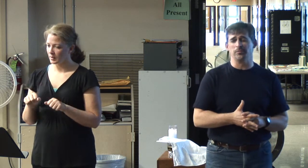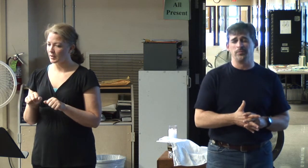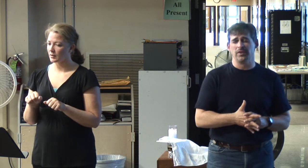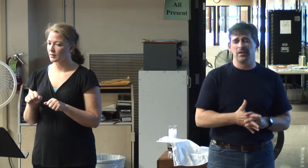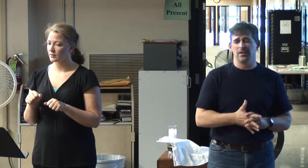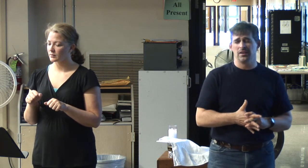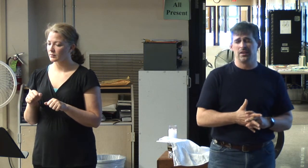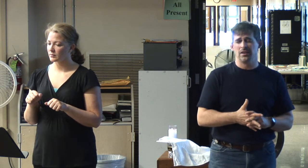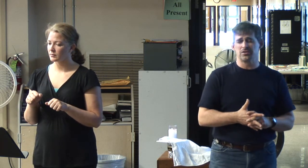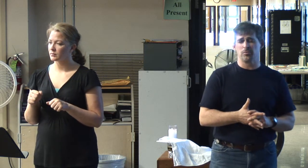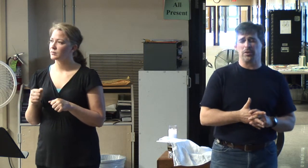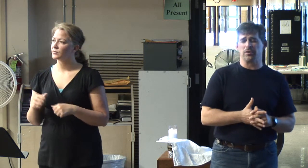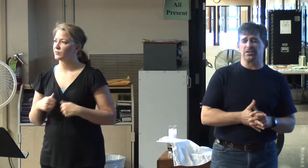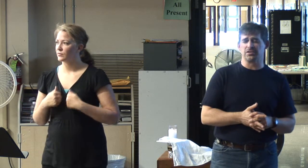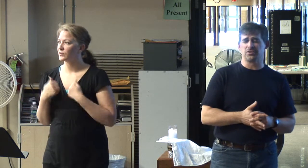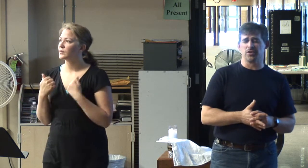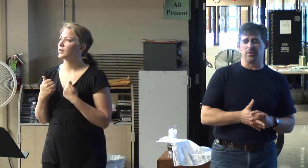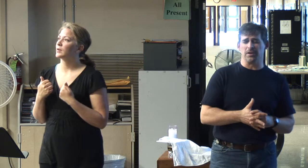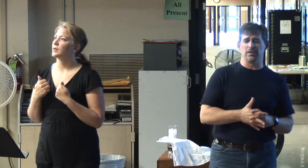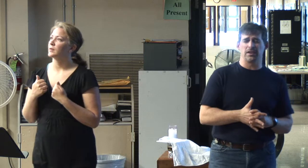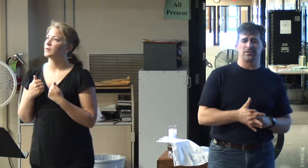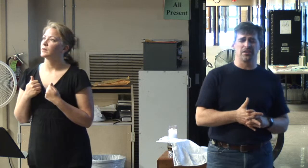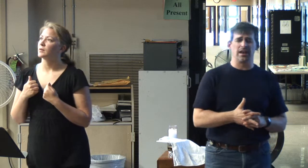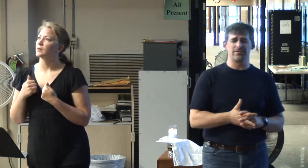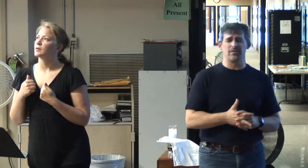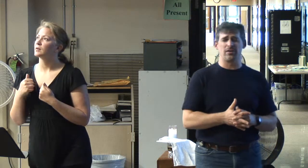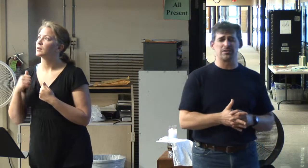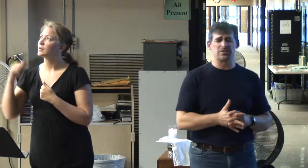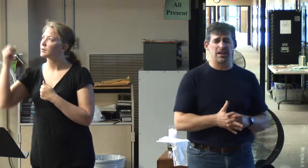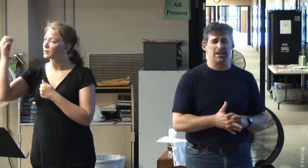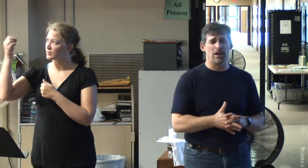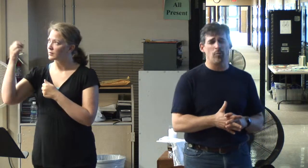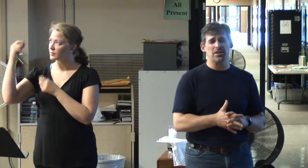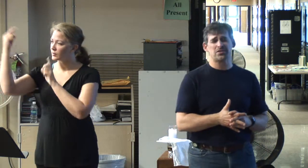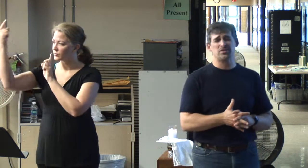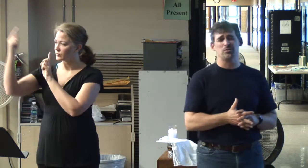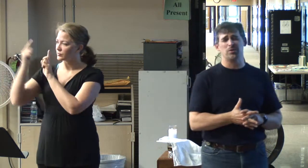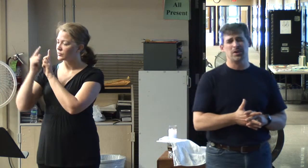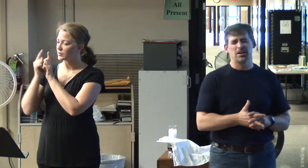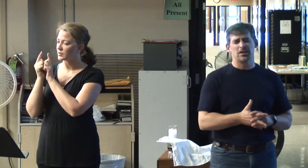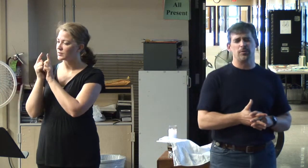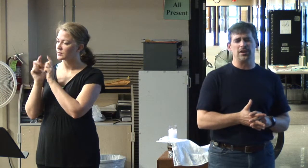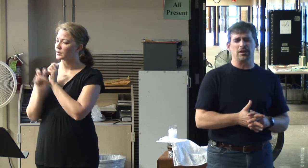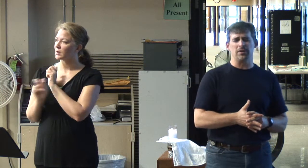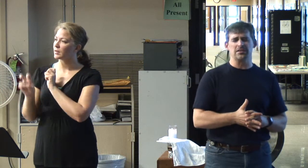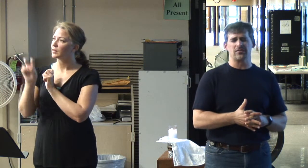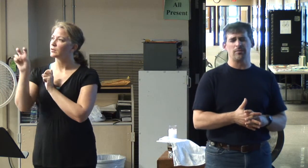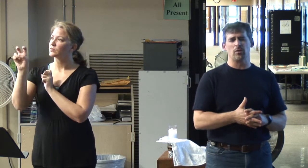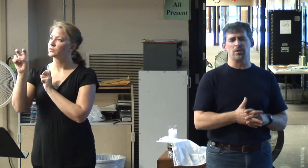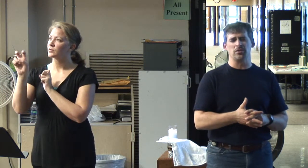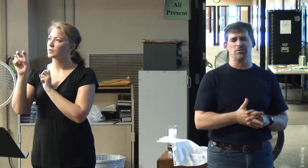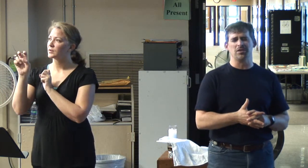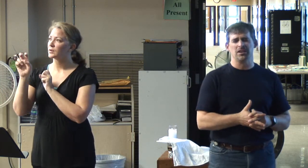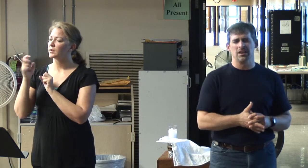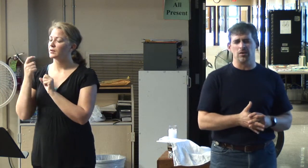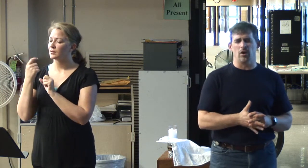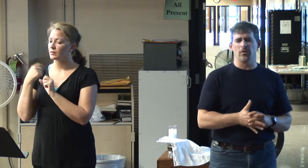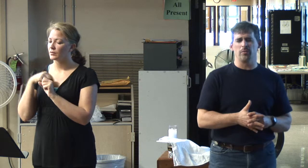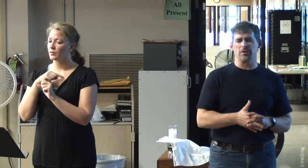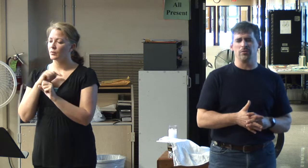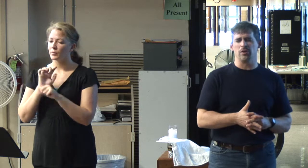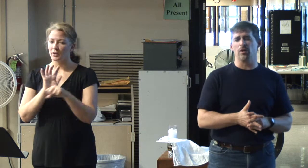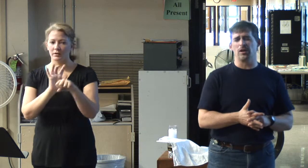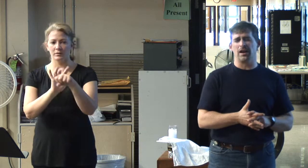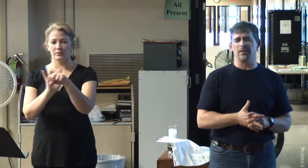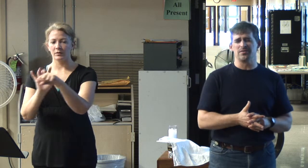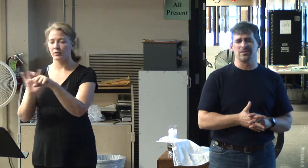were about to. And so be with us in this journey. Touch the lives of others outside, and help us too to be a means of them knowing you in all